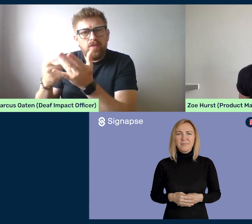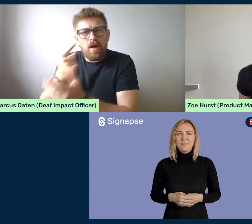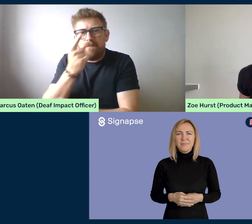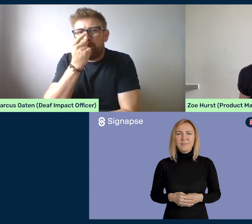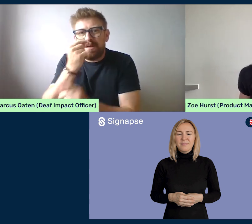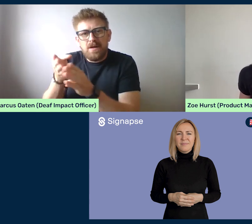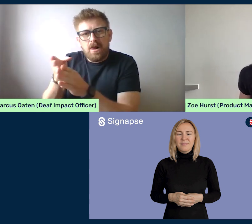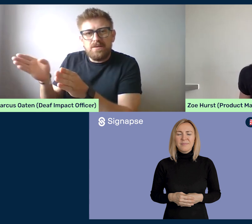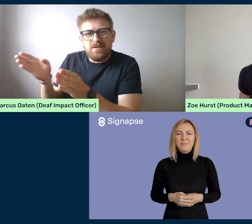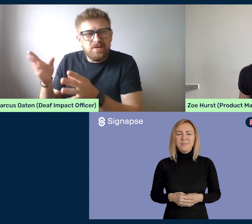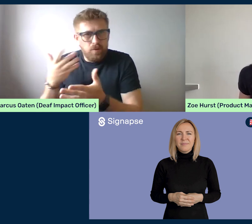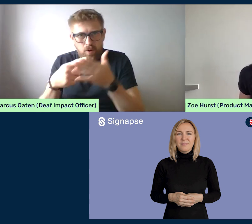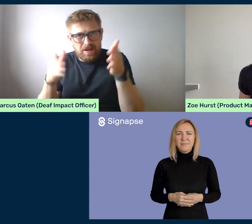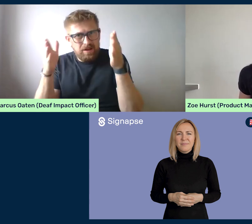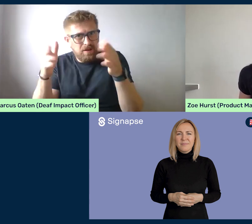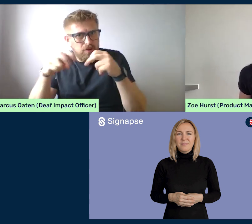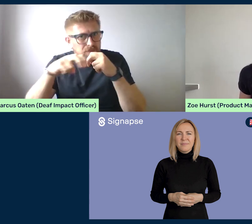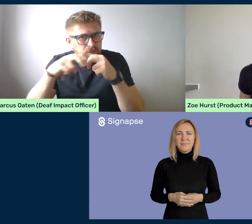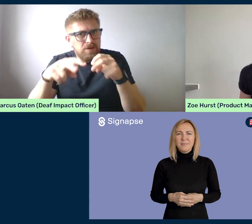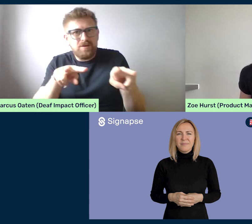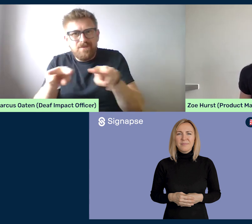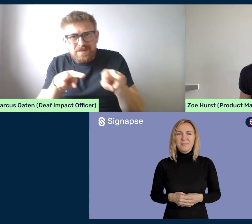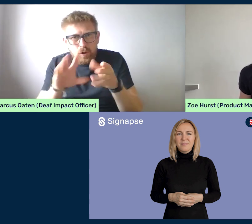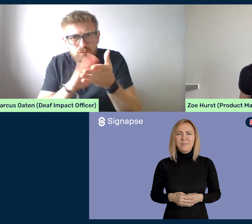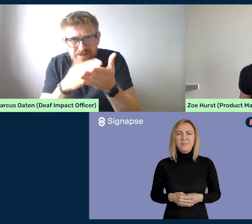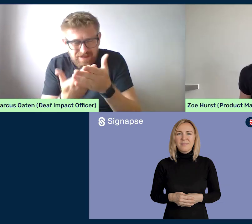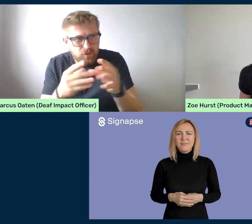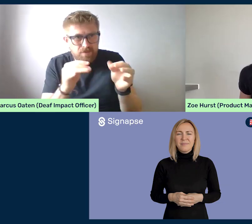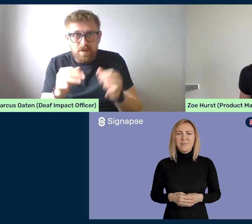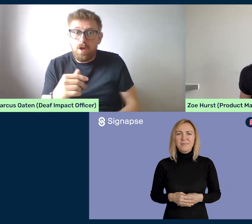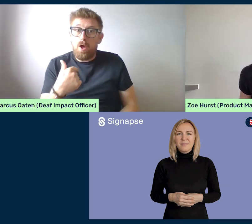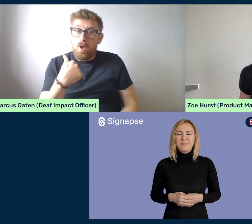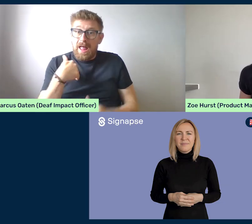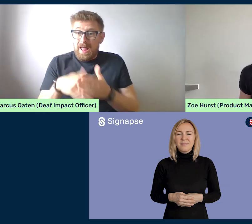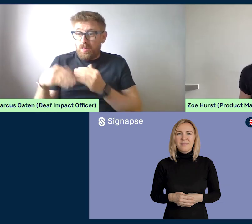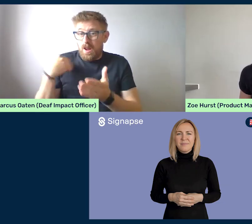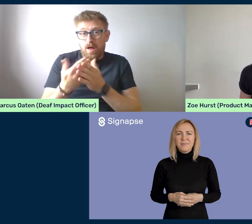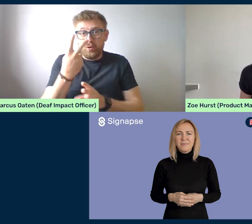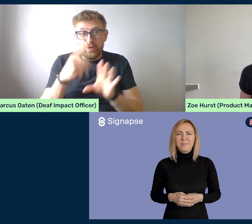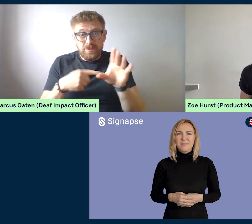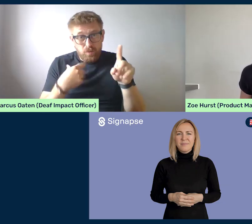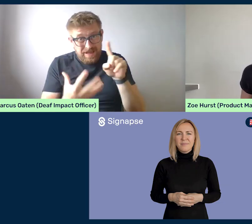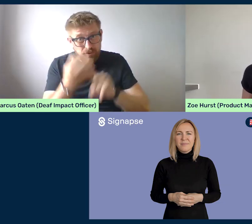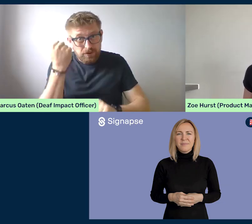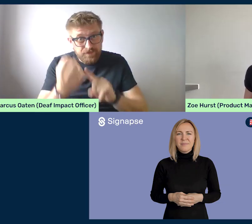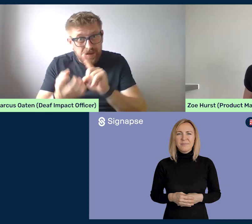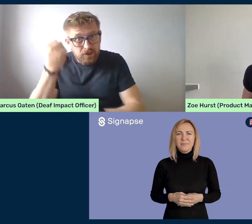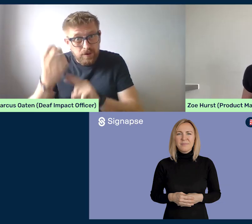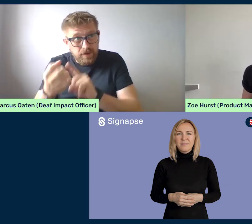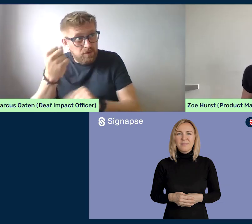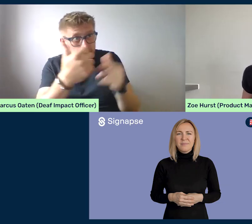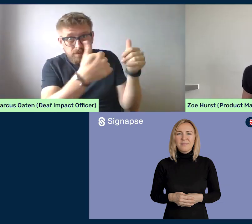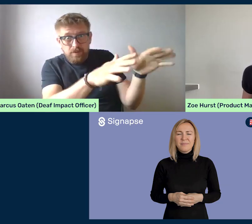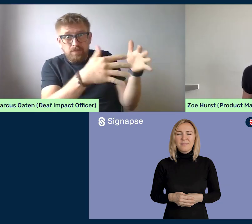and so on. But yeah, we didn't talk about the other potential uses of it. Beyond that, there's video translation and so on. And I feel